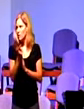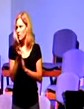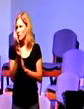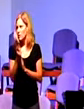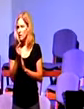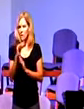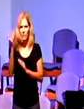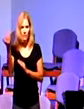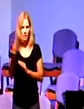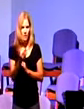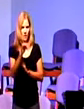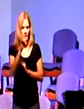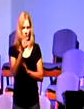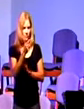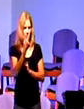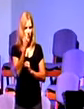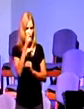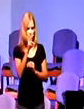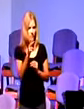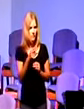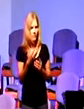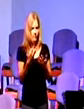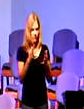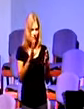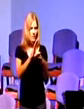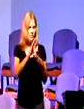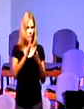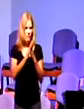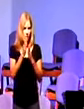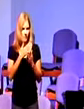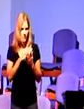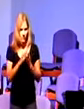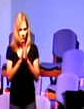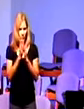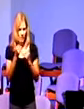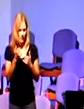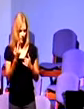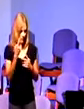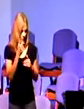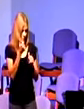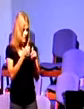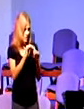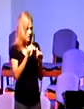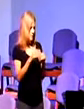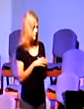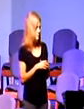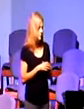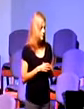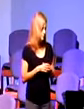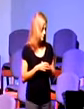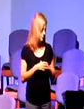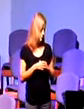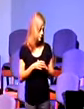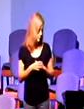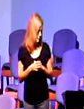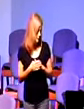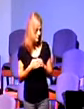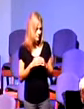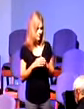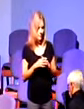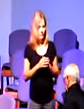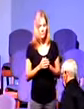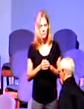I'd invite Jim if he would come and vocalize the prayer for us. But pray right now for each child who will receive those boxes in our efforts here at